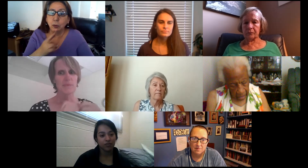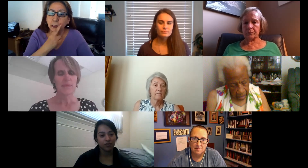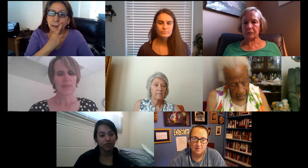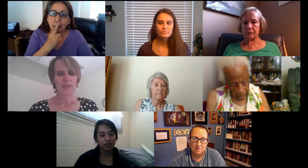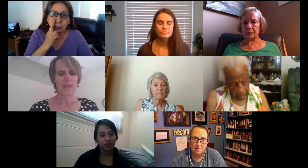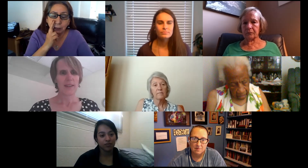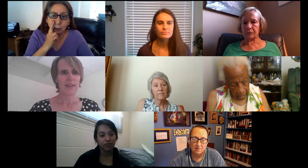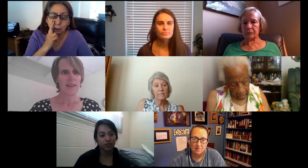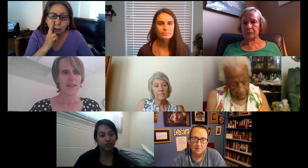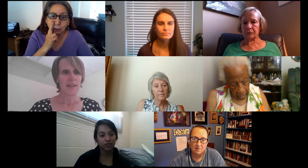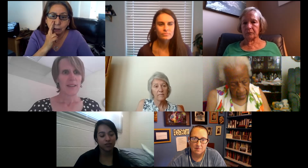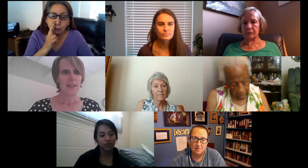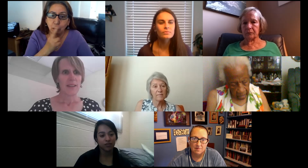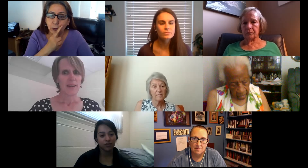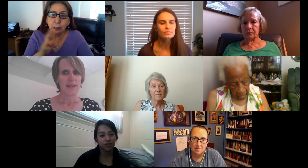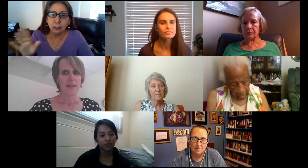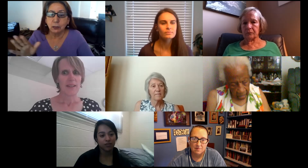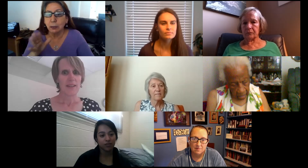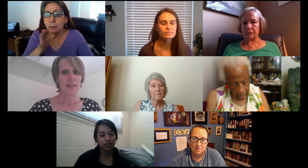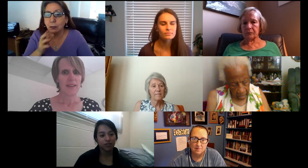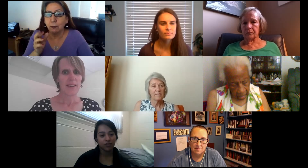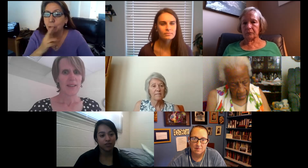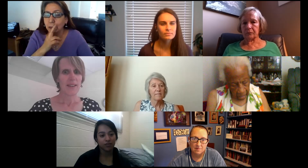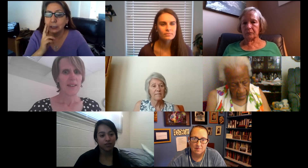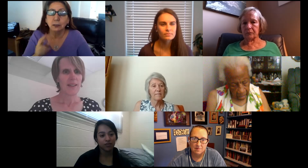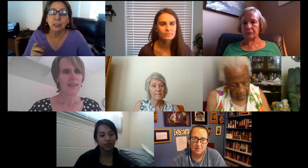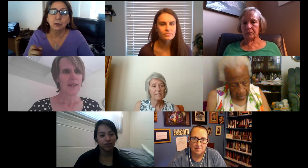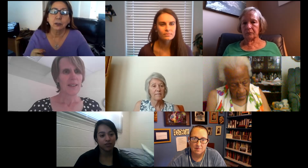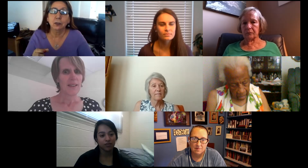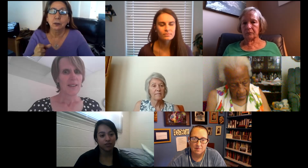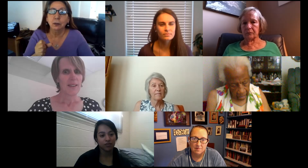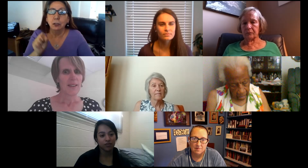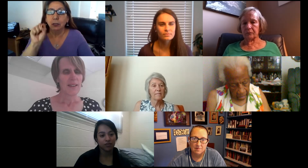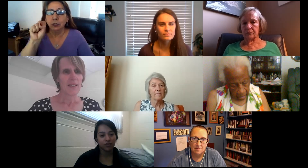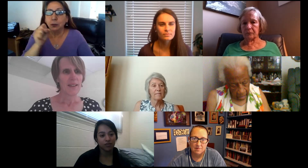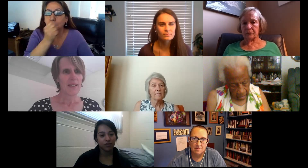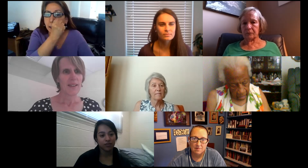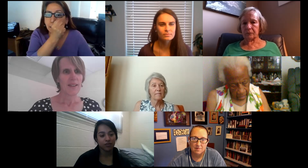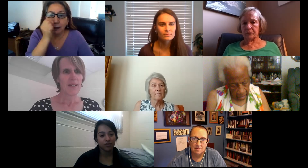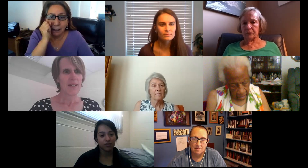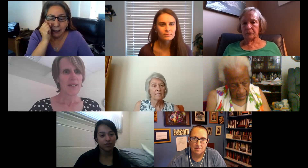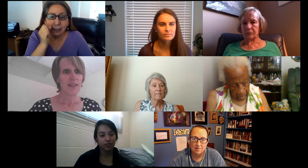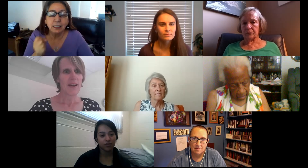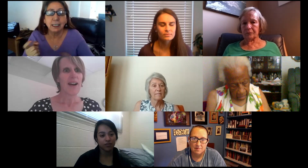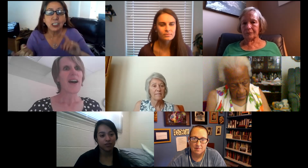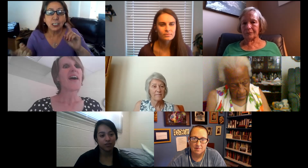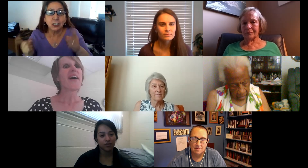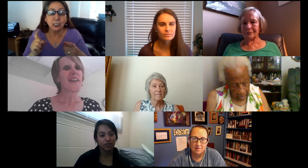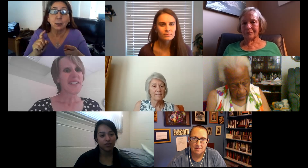Rosie's name is here, Rosie, so I'm the mother of Rosie, so they used to go Susie. Then they changed it when I